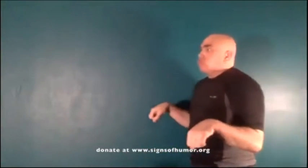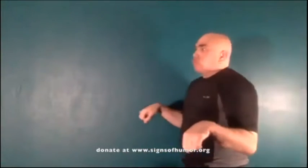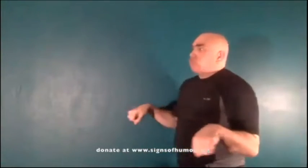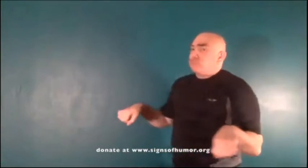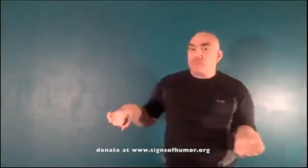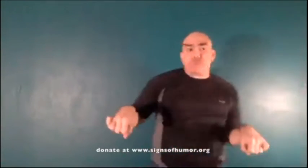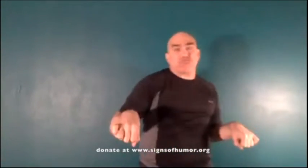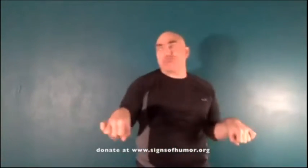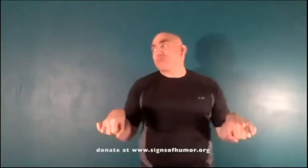into town